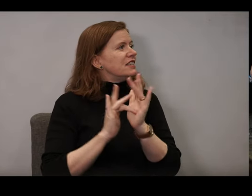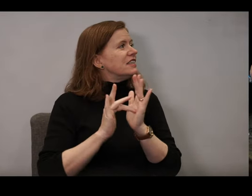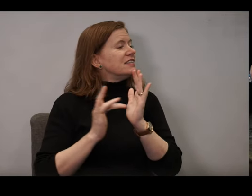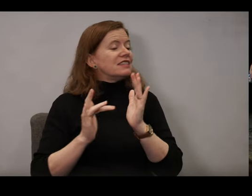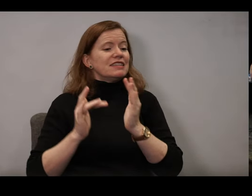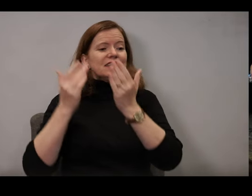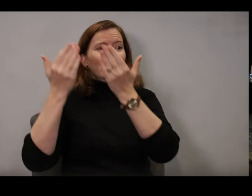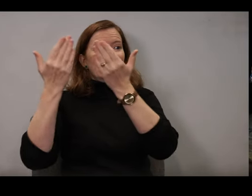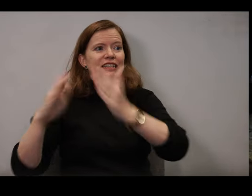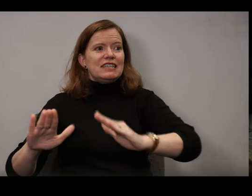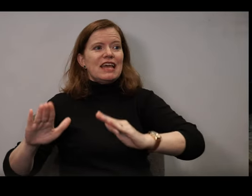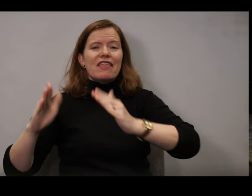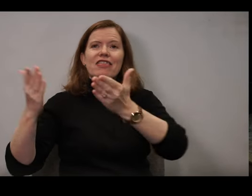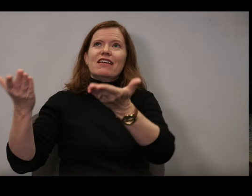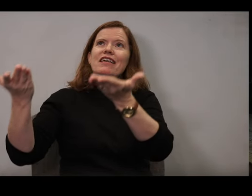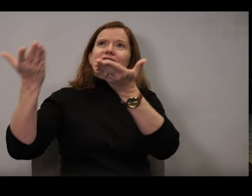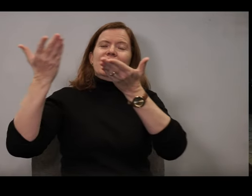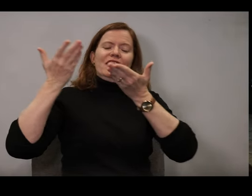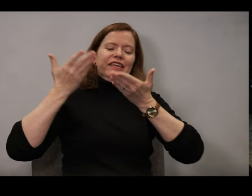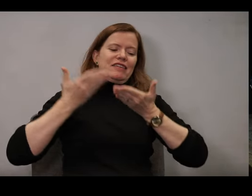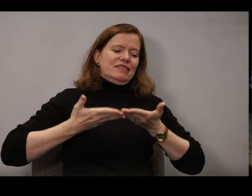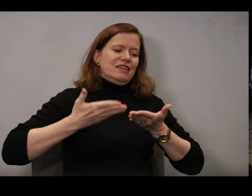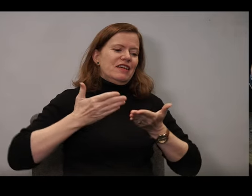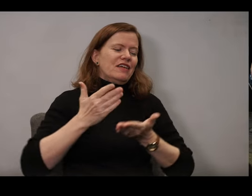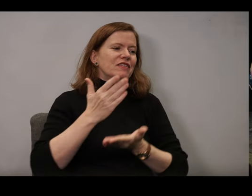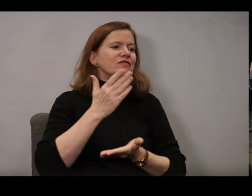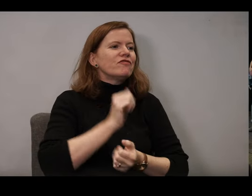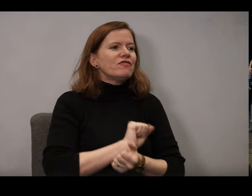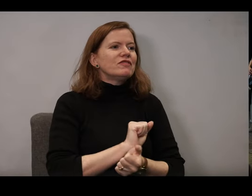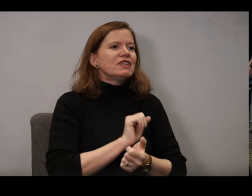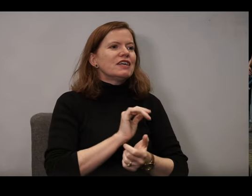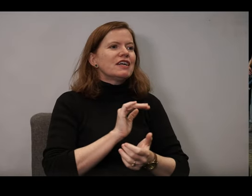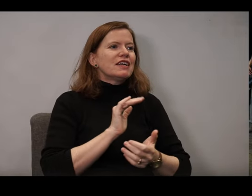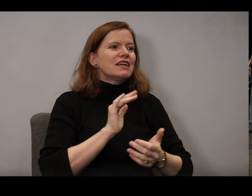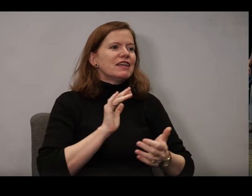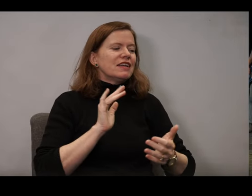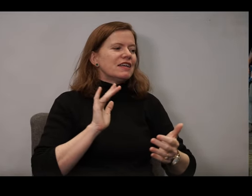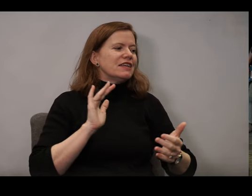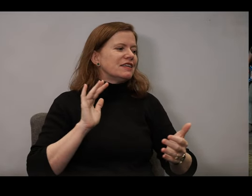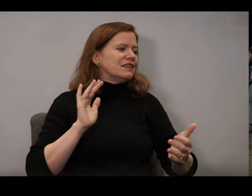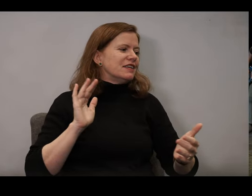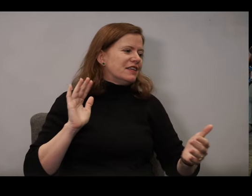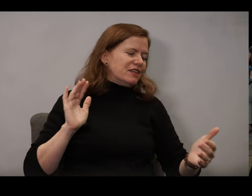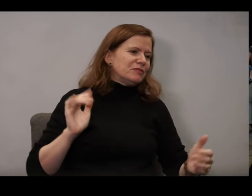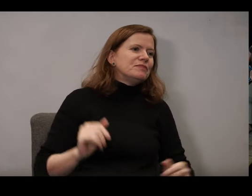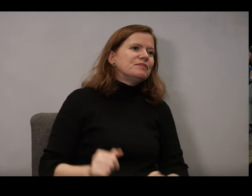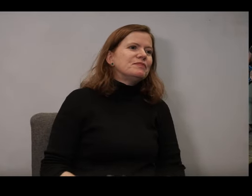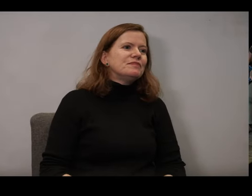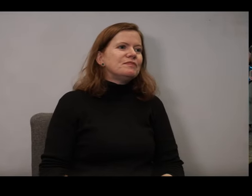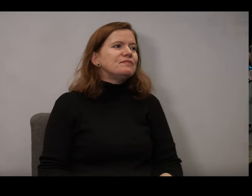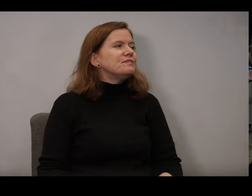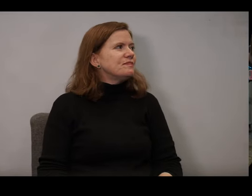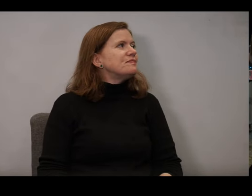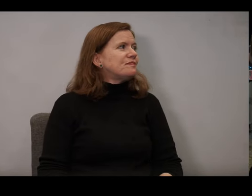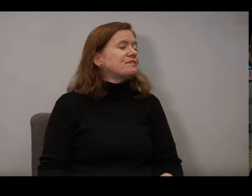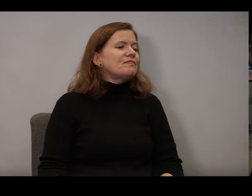redeemed, ransomed by the blood that sets us free.